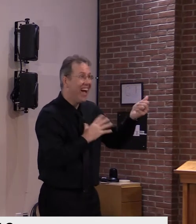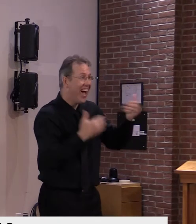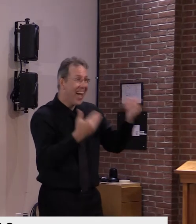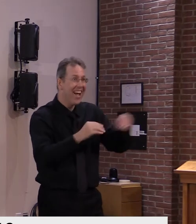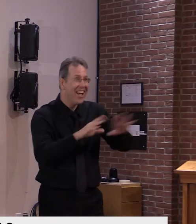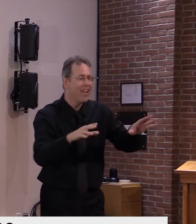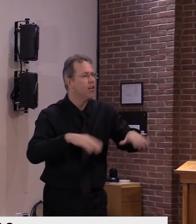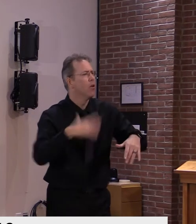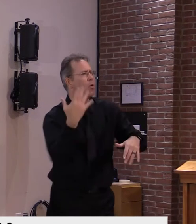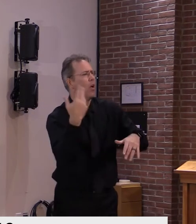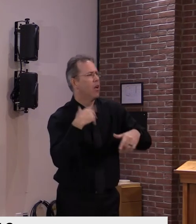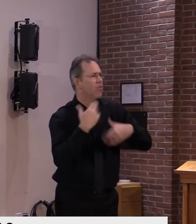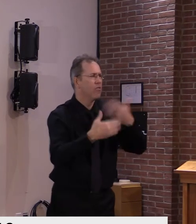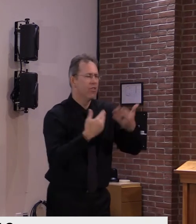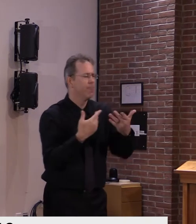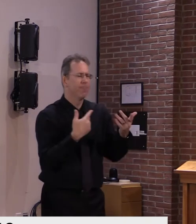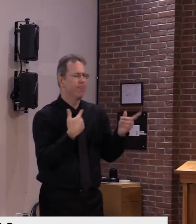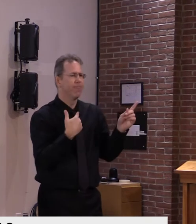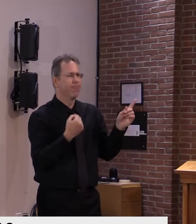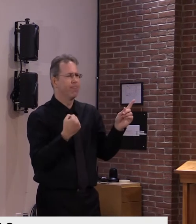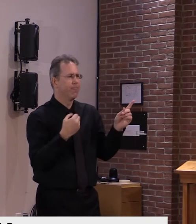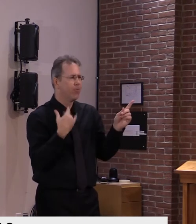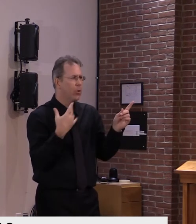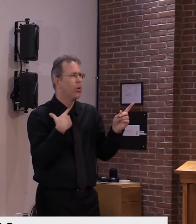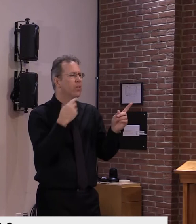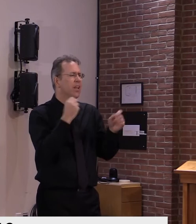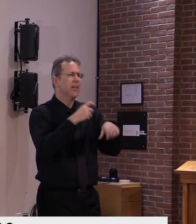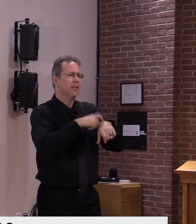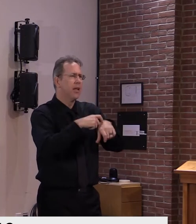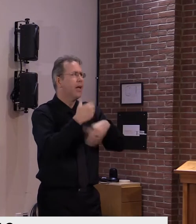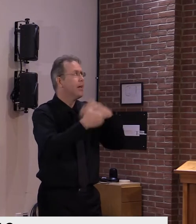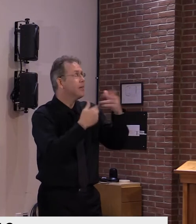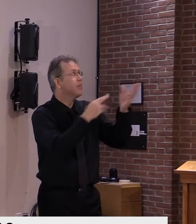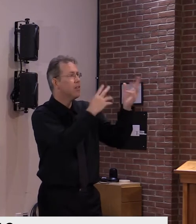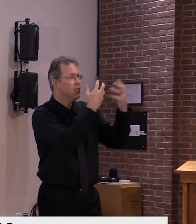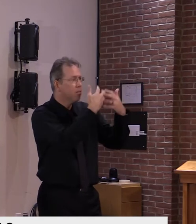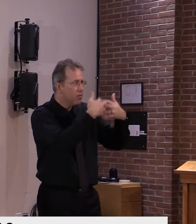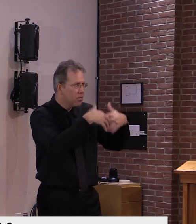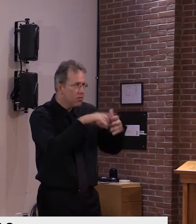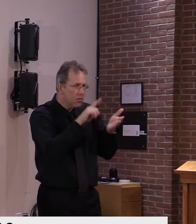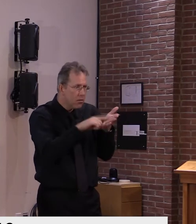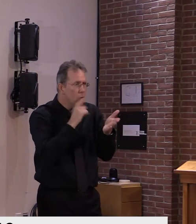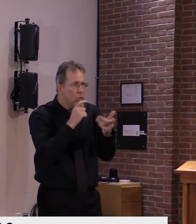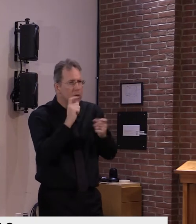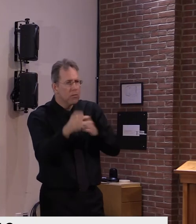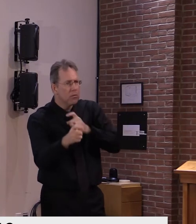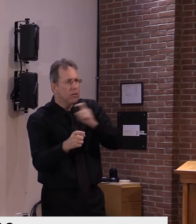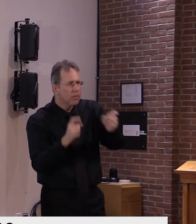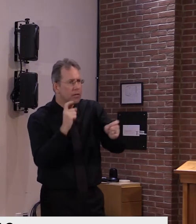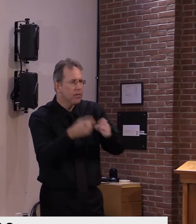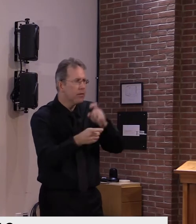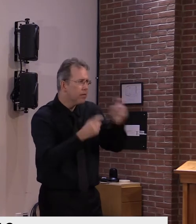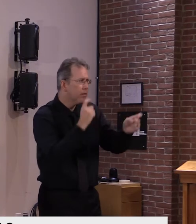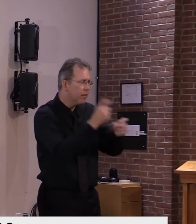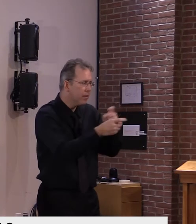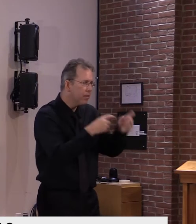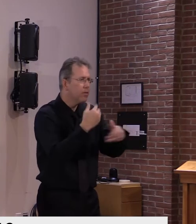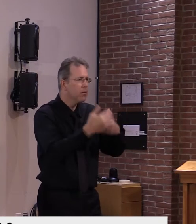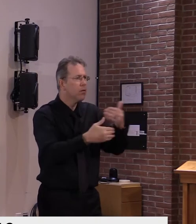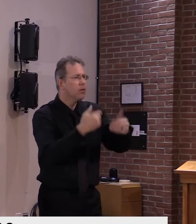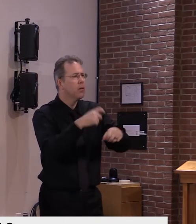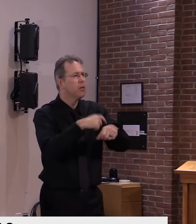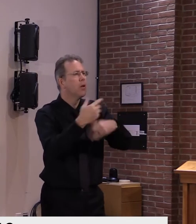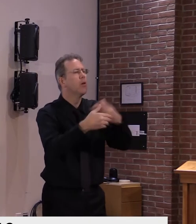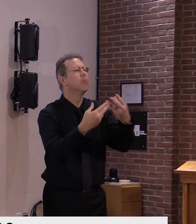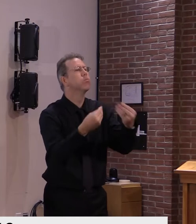in 2021 that we have to endure kind of doing everything we're doing now,